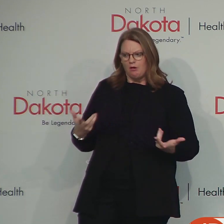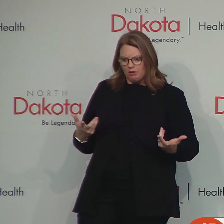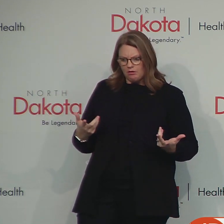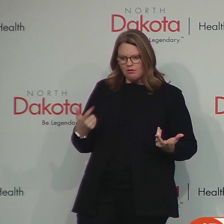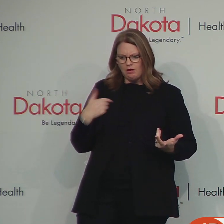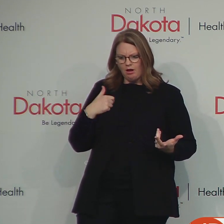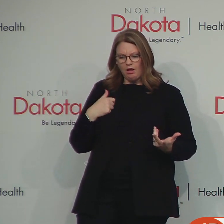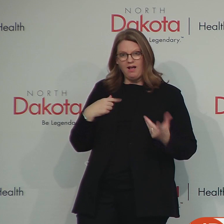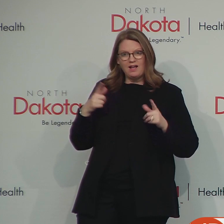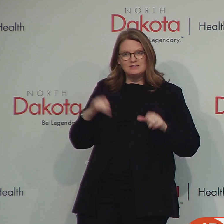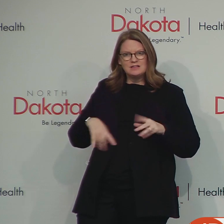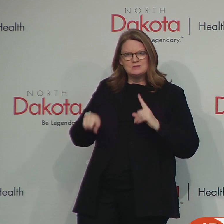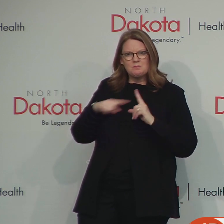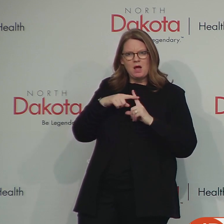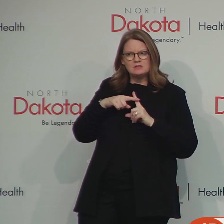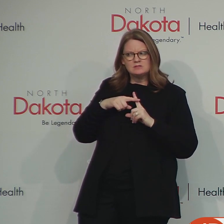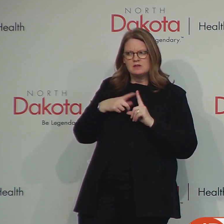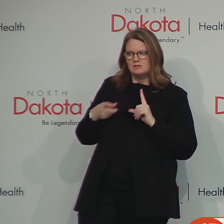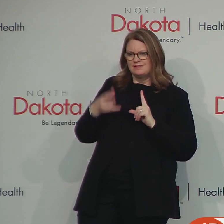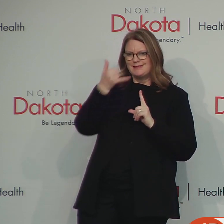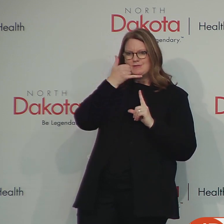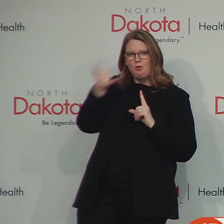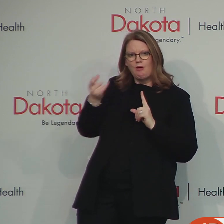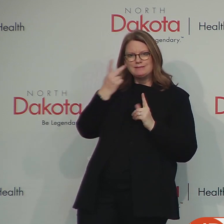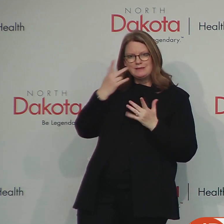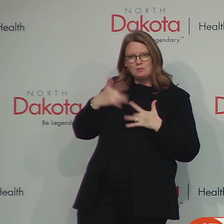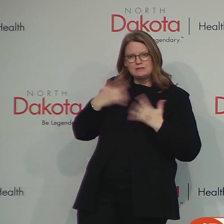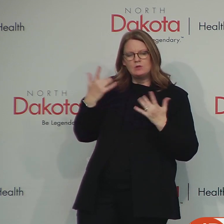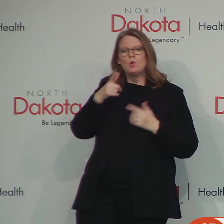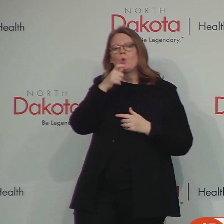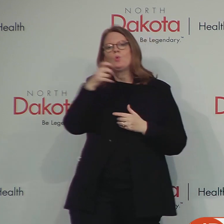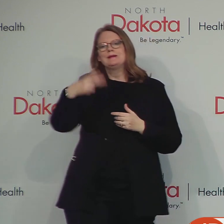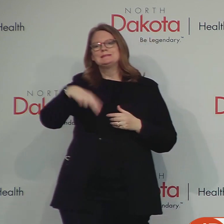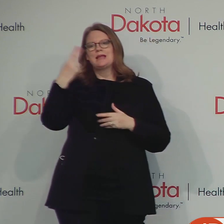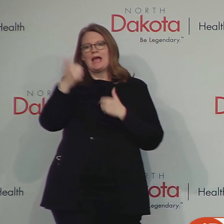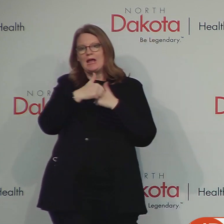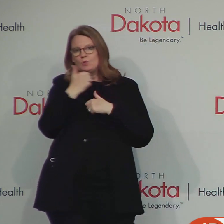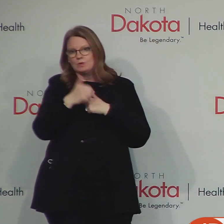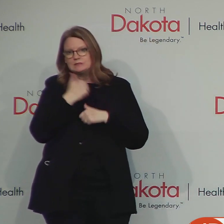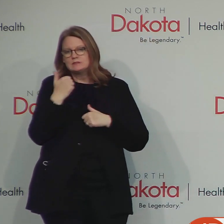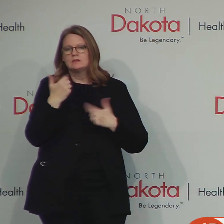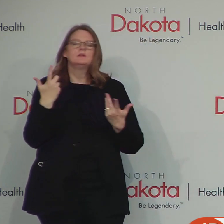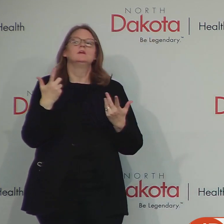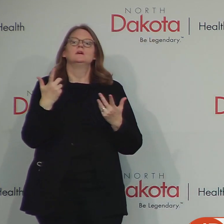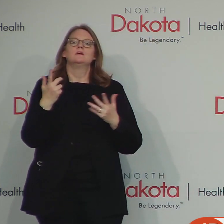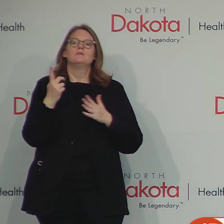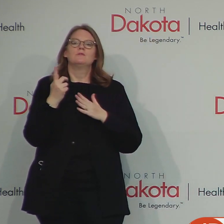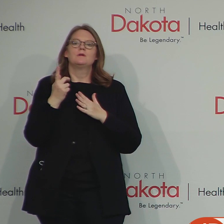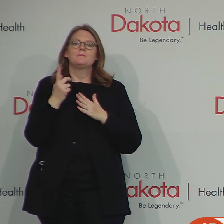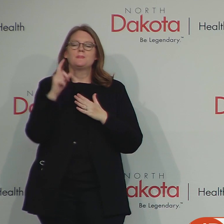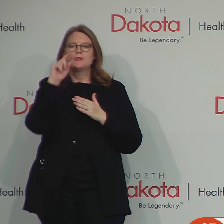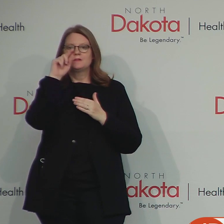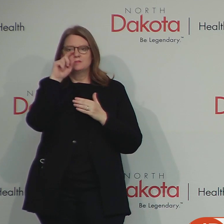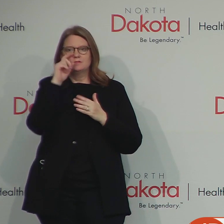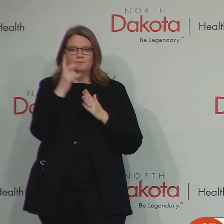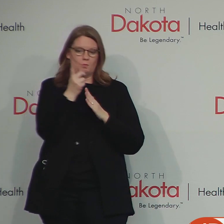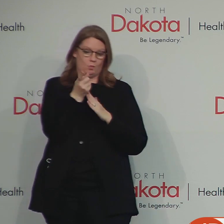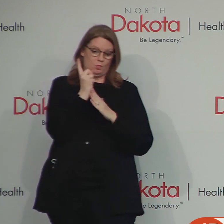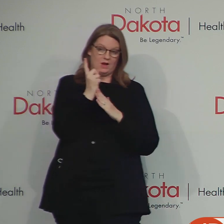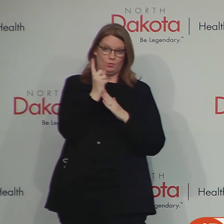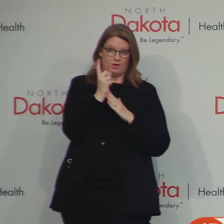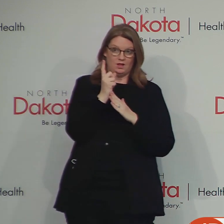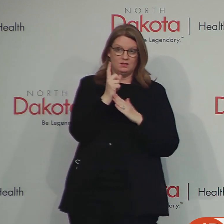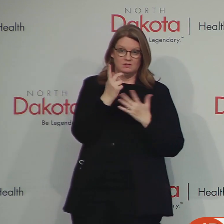COVID. Who is high risk? From the early stages of the disease, it's